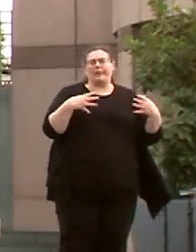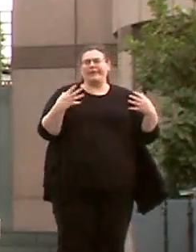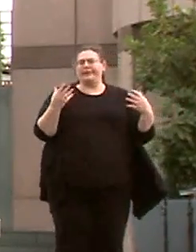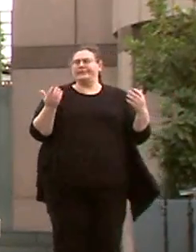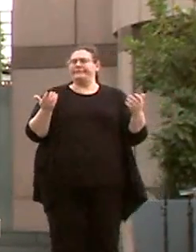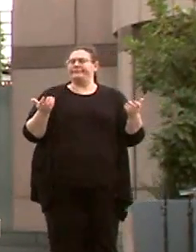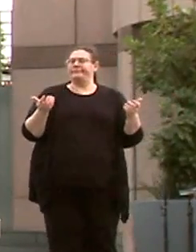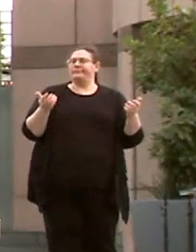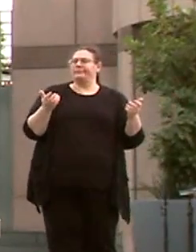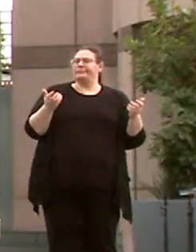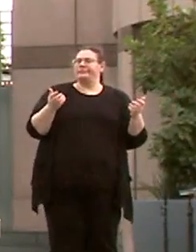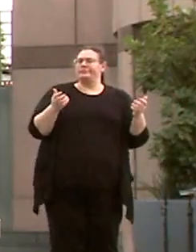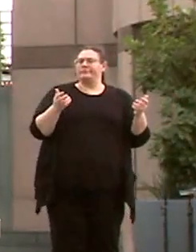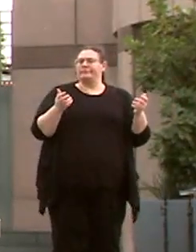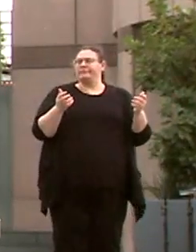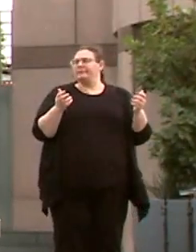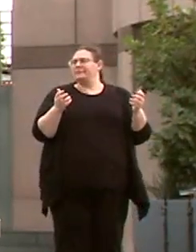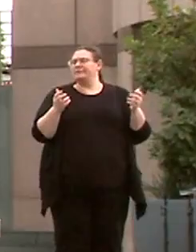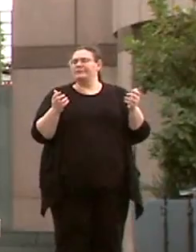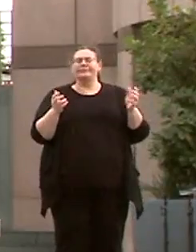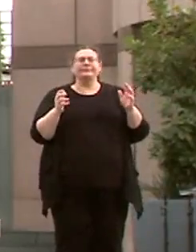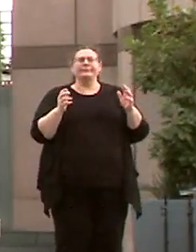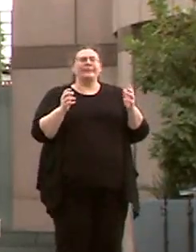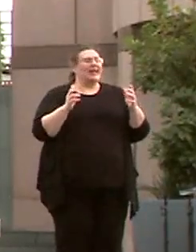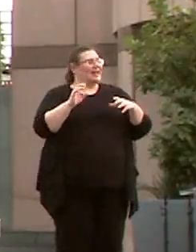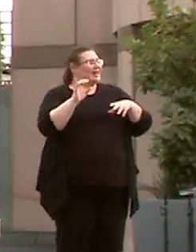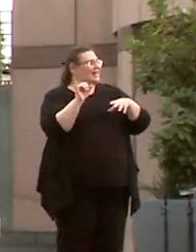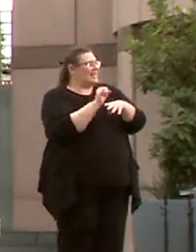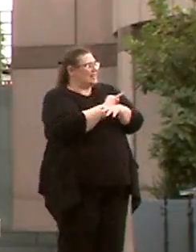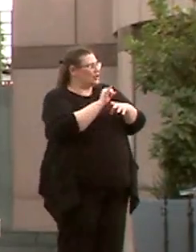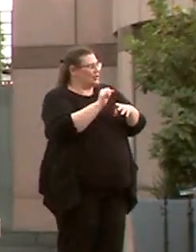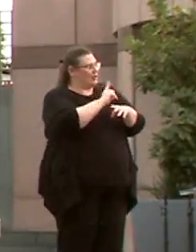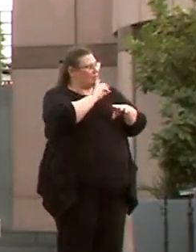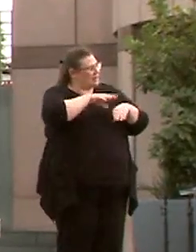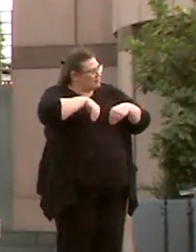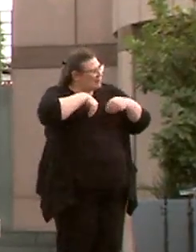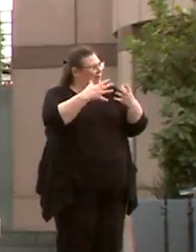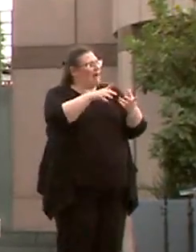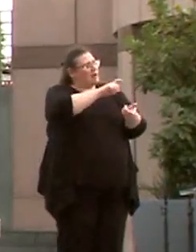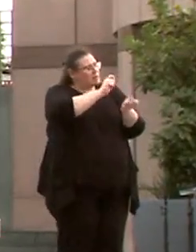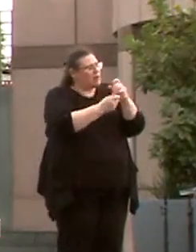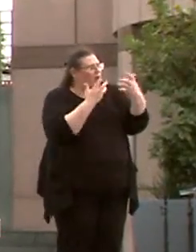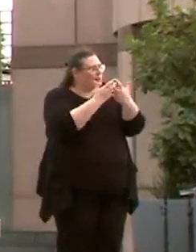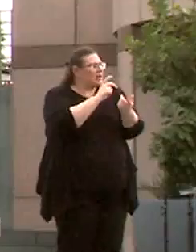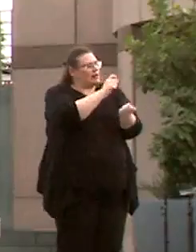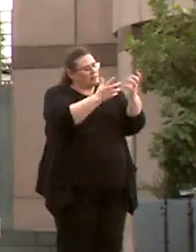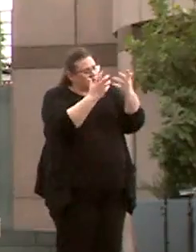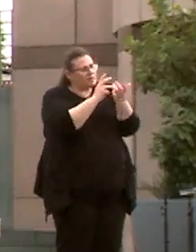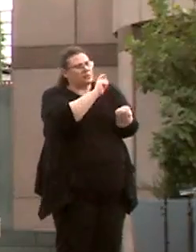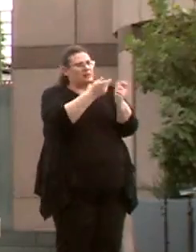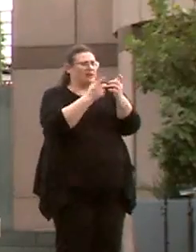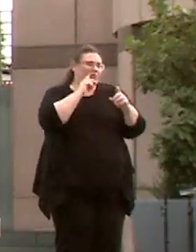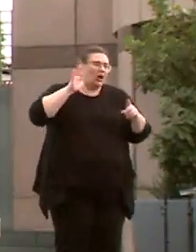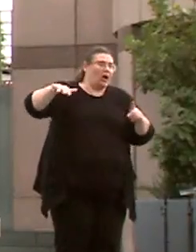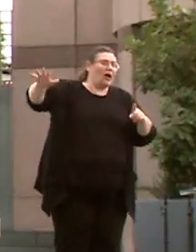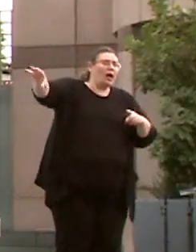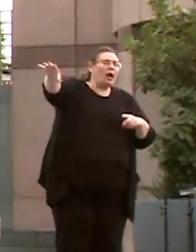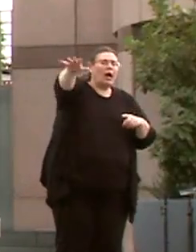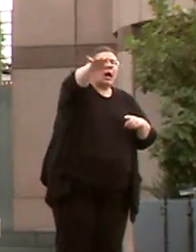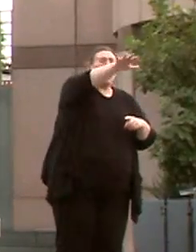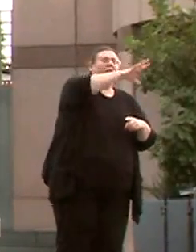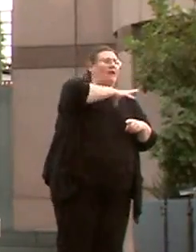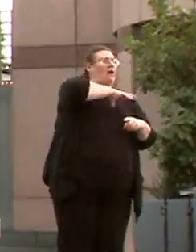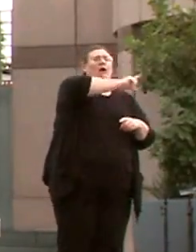most, in the industry that really provides all these accommodations, like for everyone else. So I just